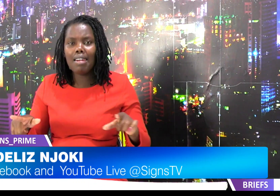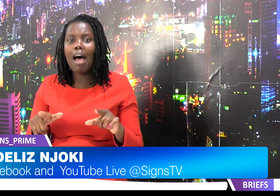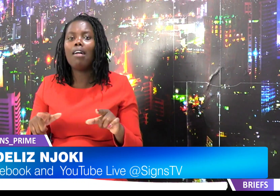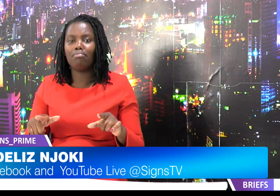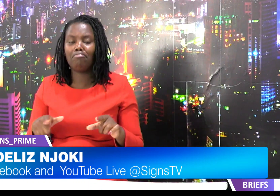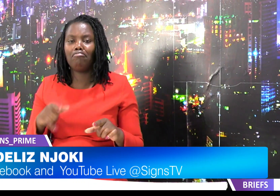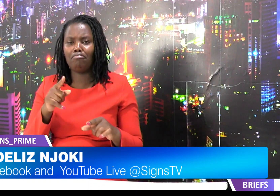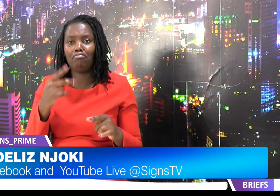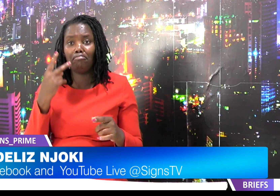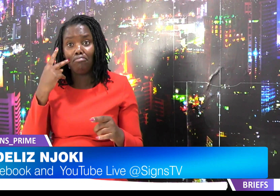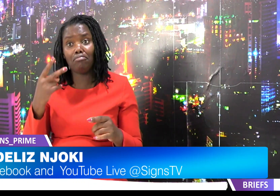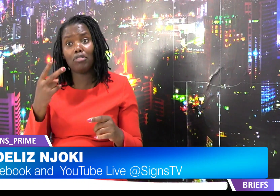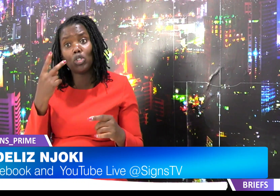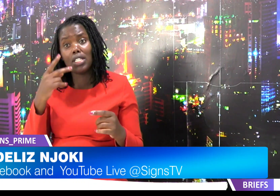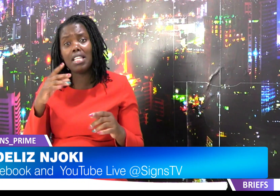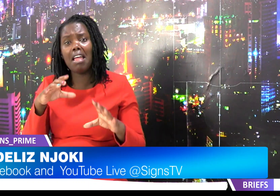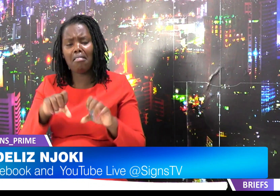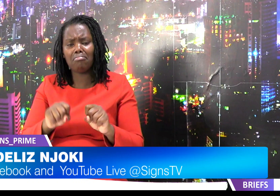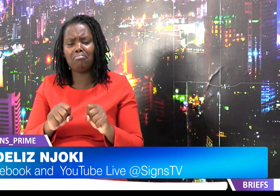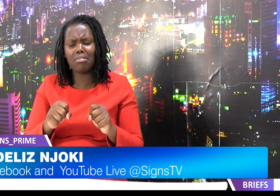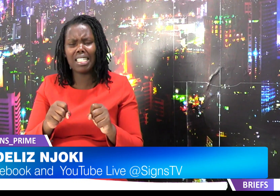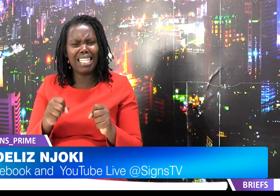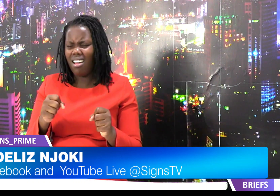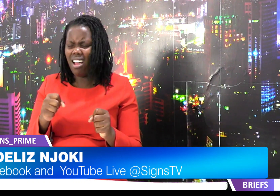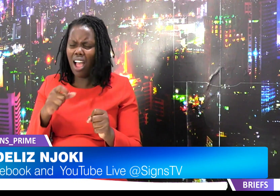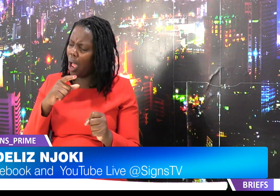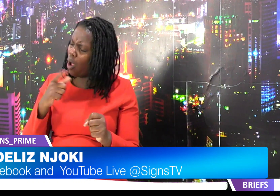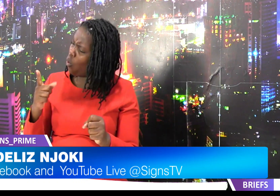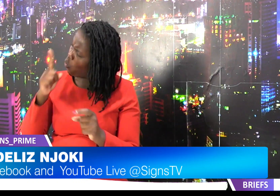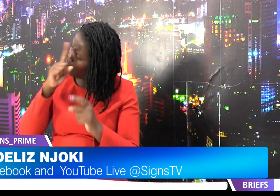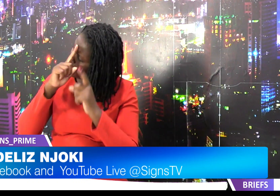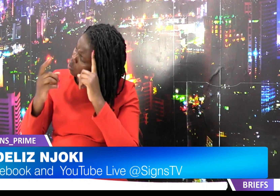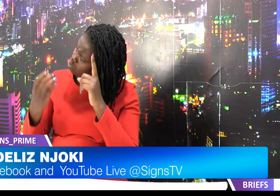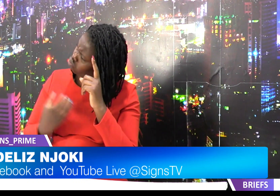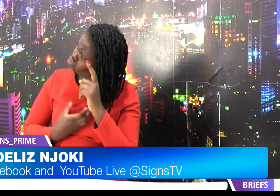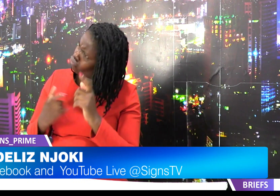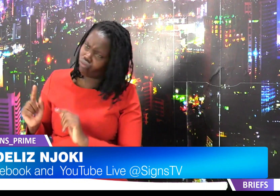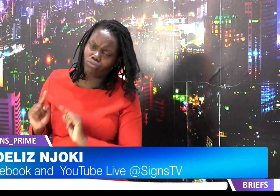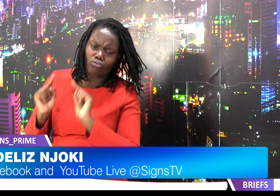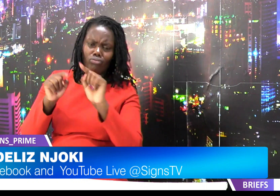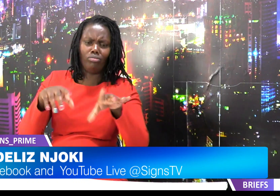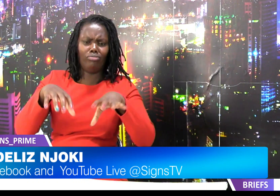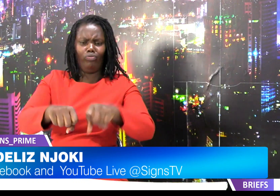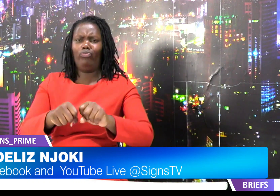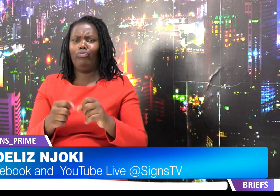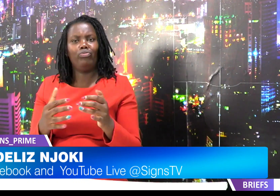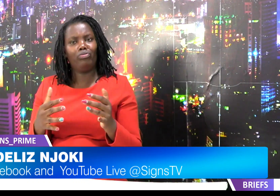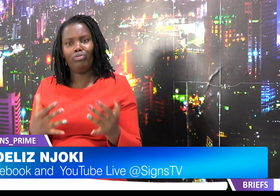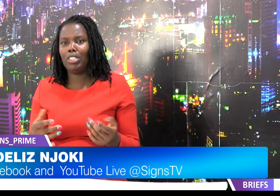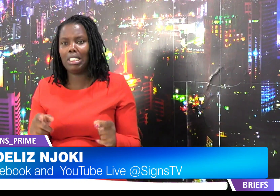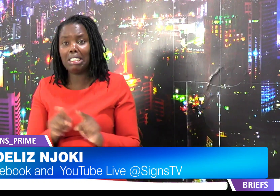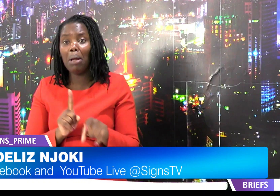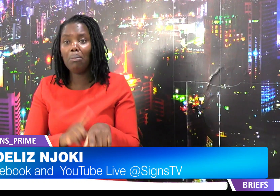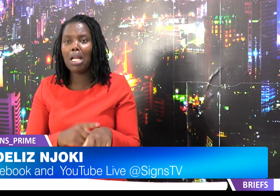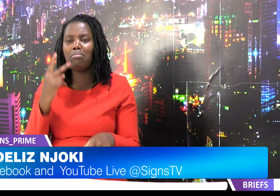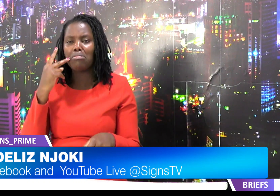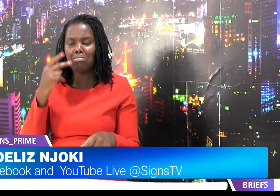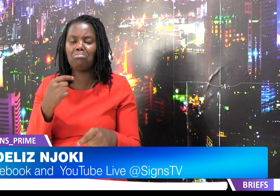The case has been filed before the Kisumu Environment and Land Court, and the portion allegedly grabbed by